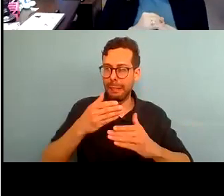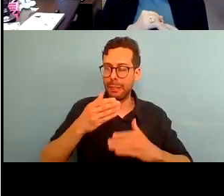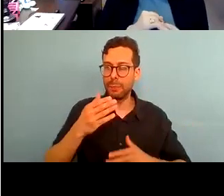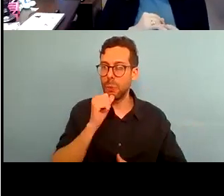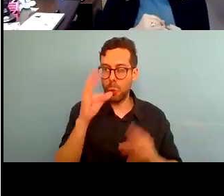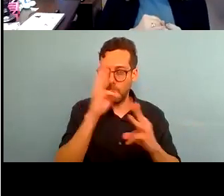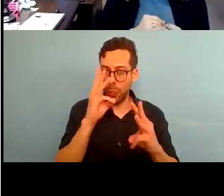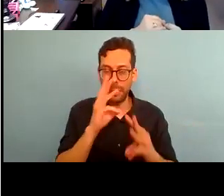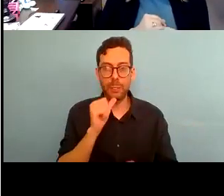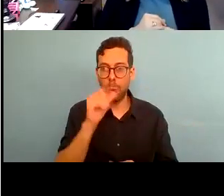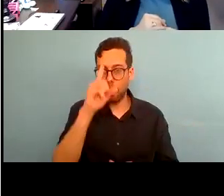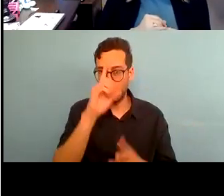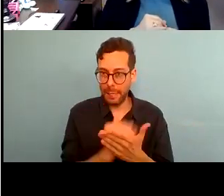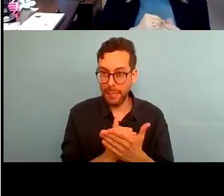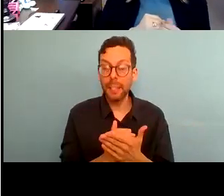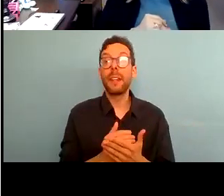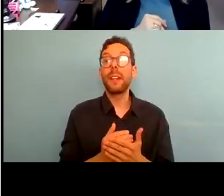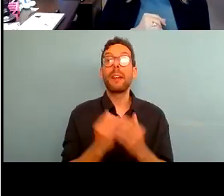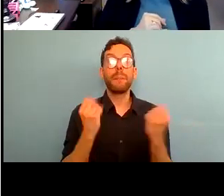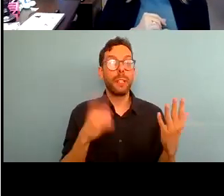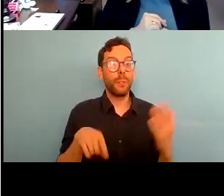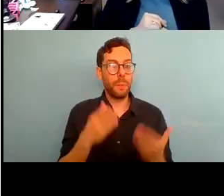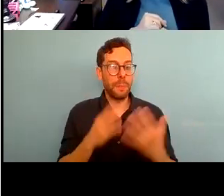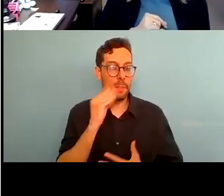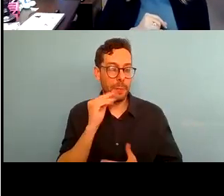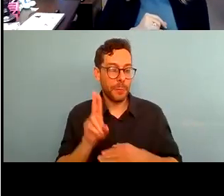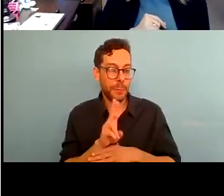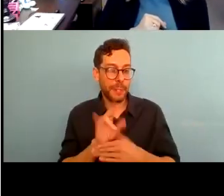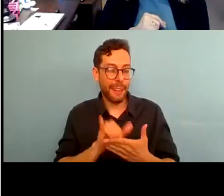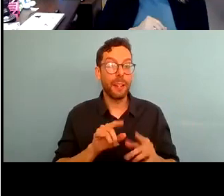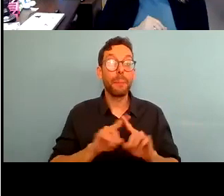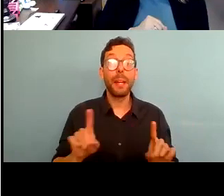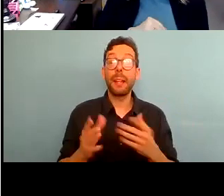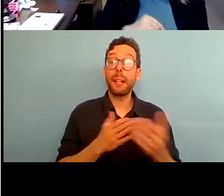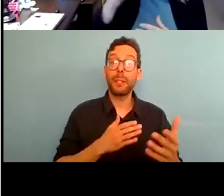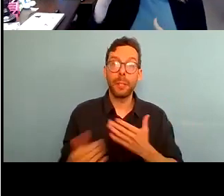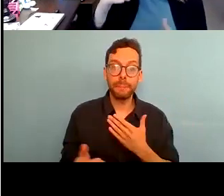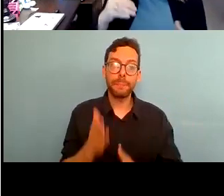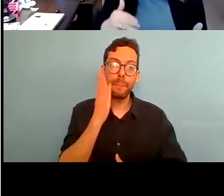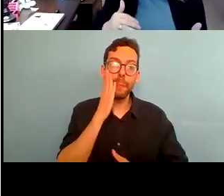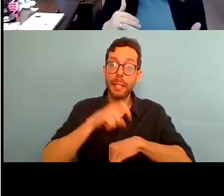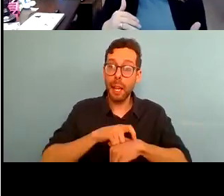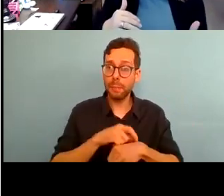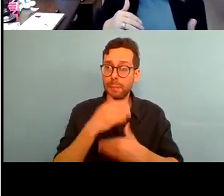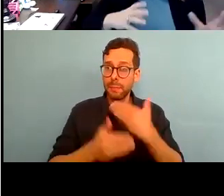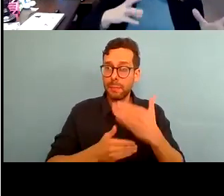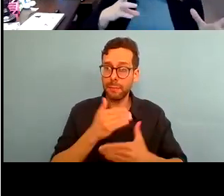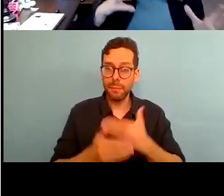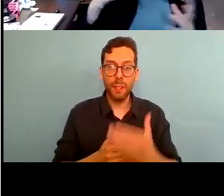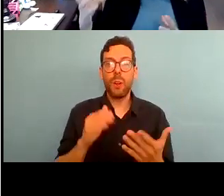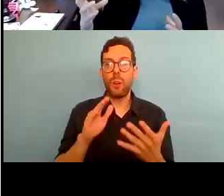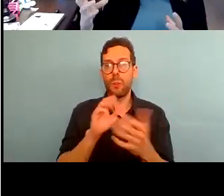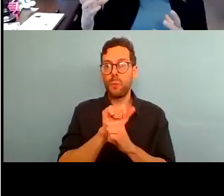some experience using them. But a bedtime routine worksheet can be fantastic because it walks you through what